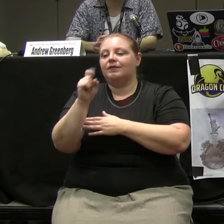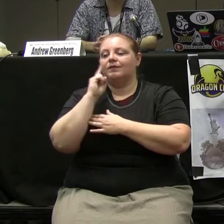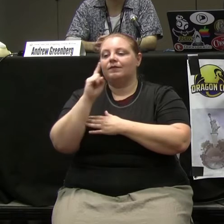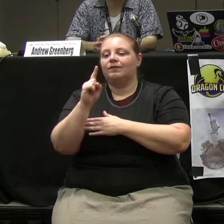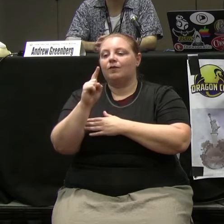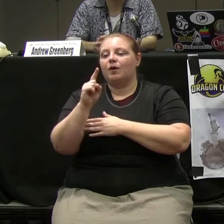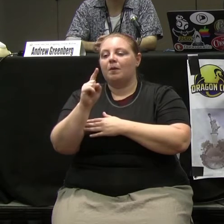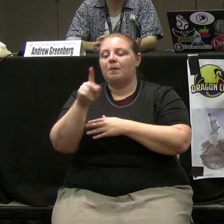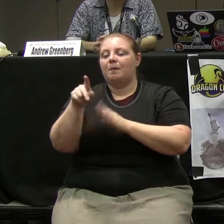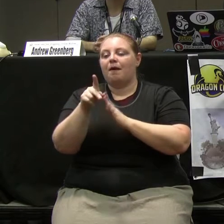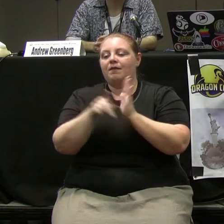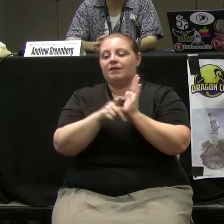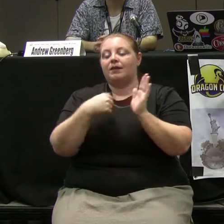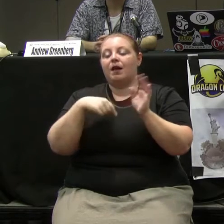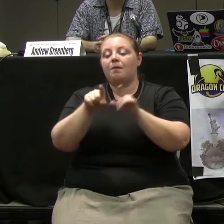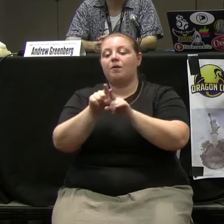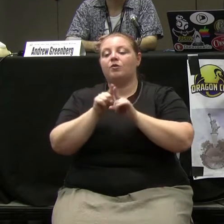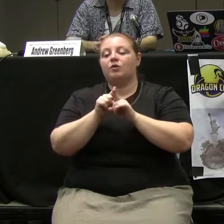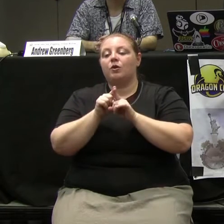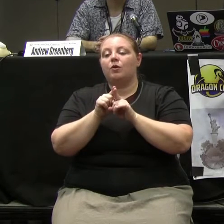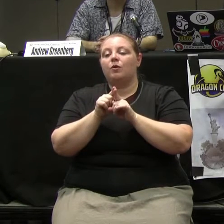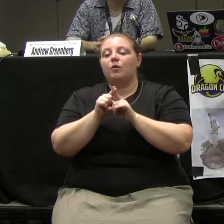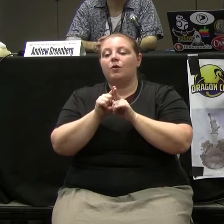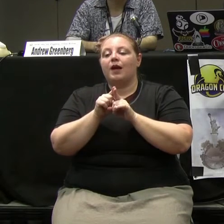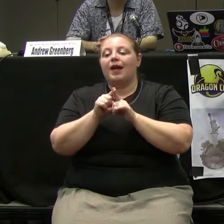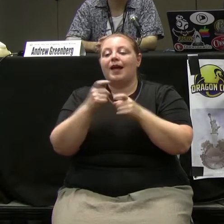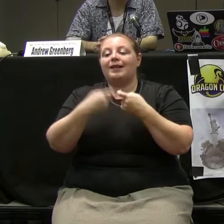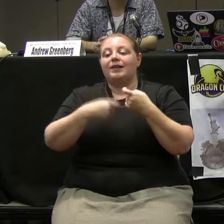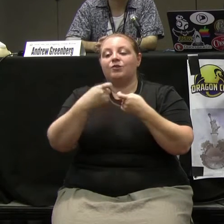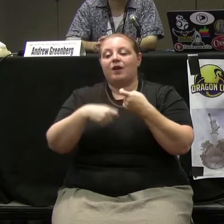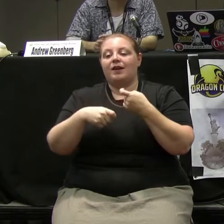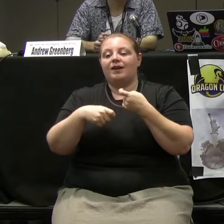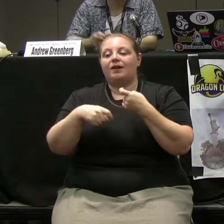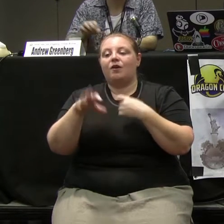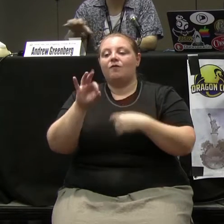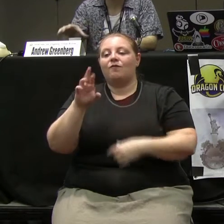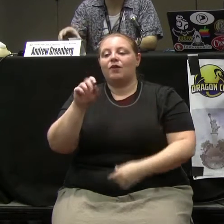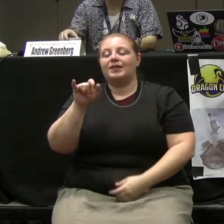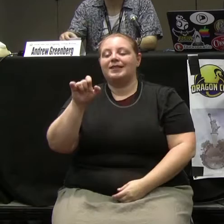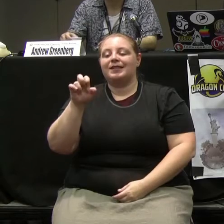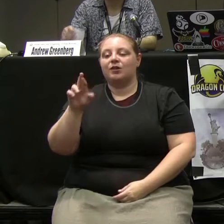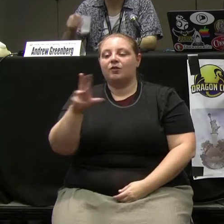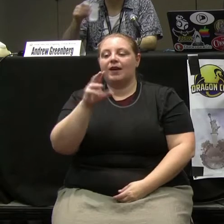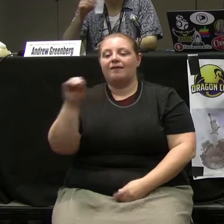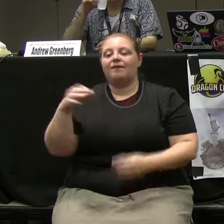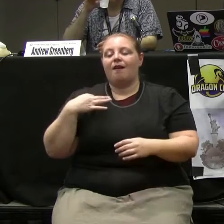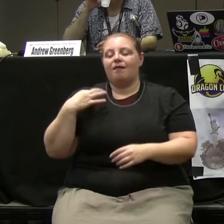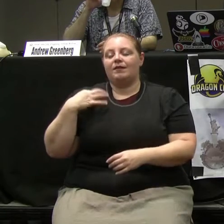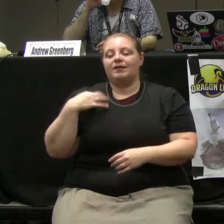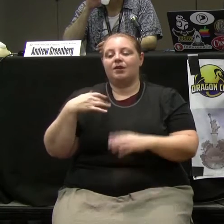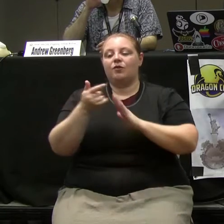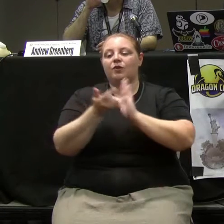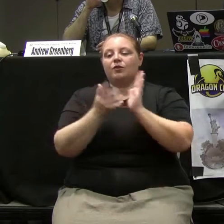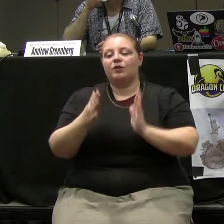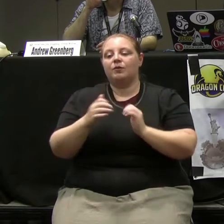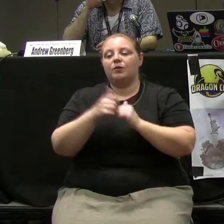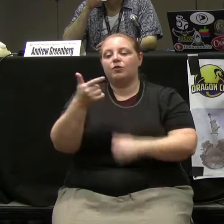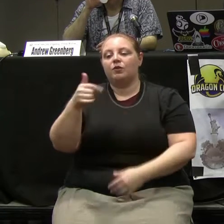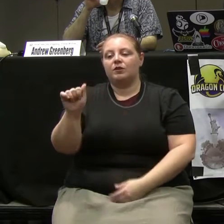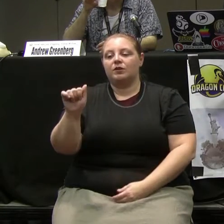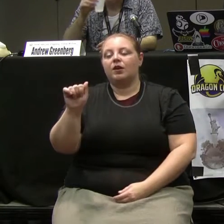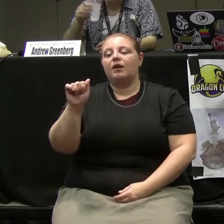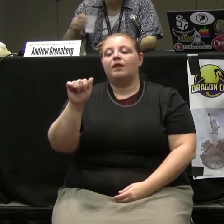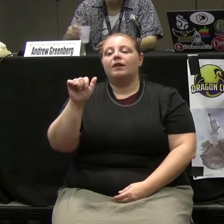policy. I'm also an Electronic Frontier Foundation cooperating attorney and a volunteer attorney with Georgia Lawyers for the